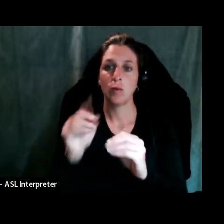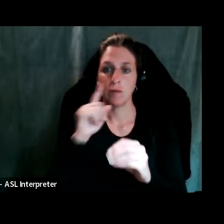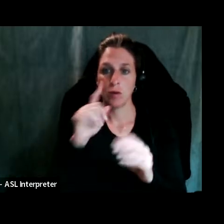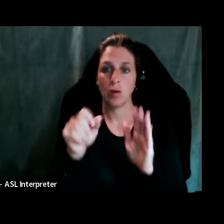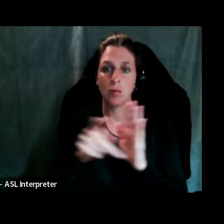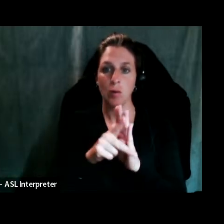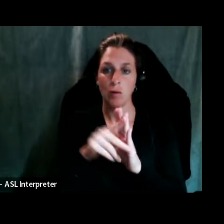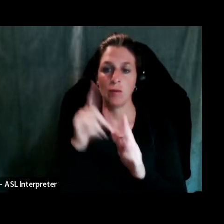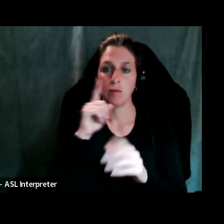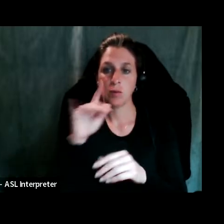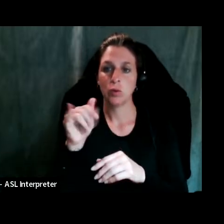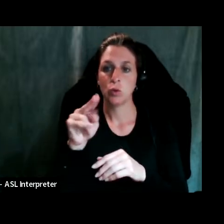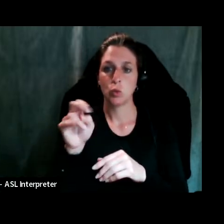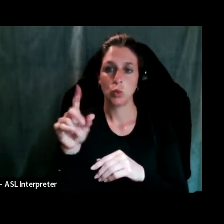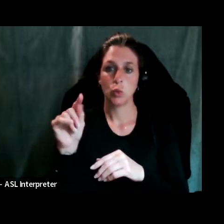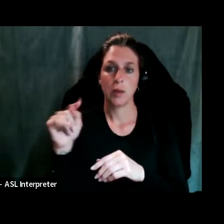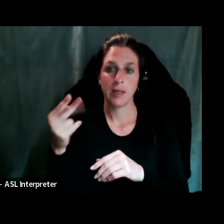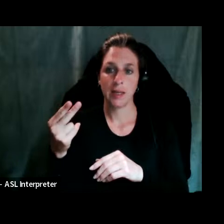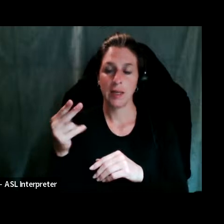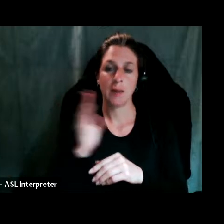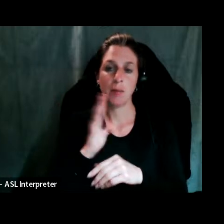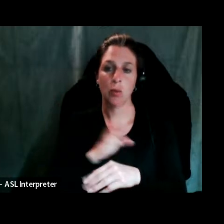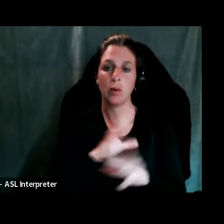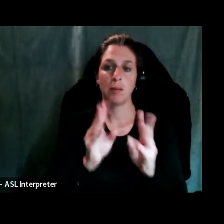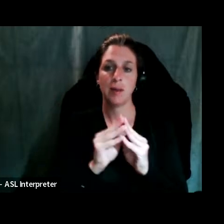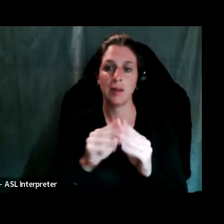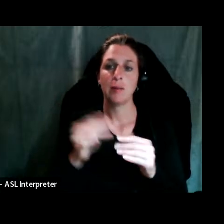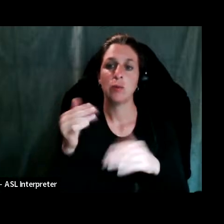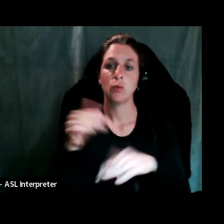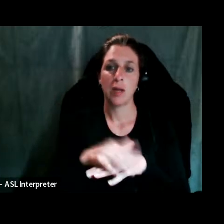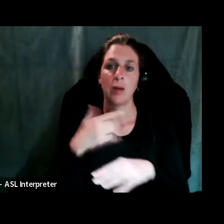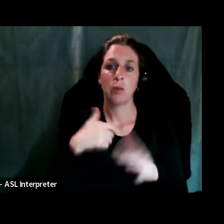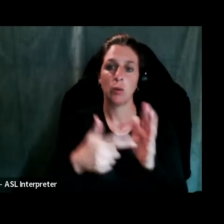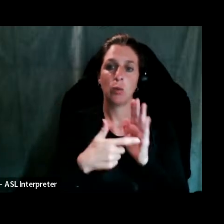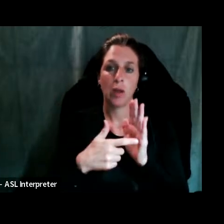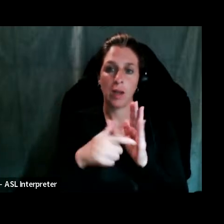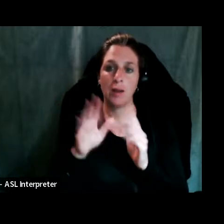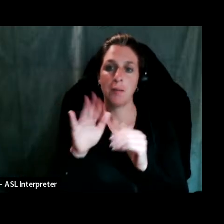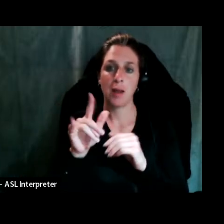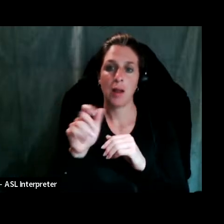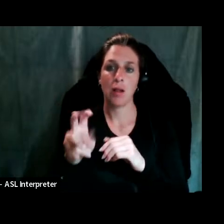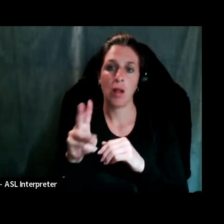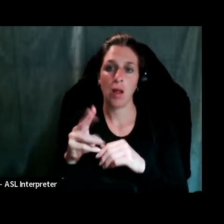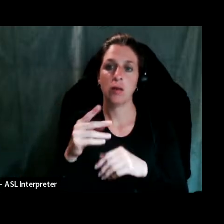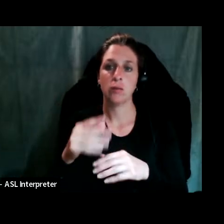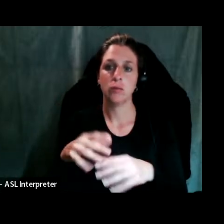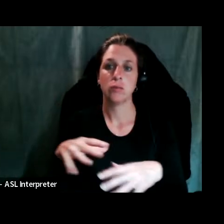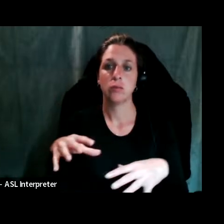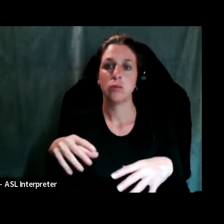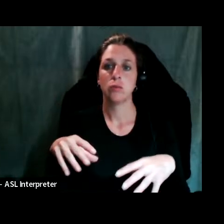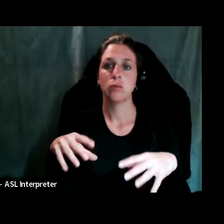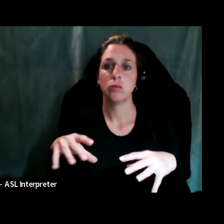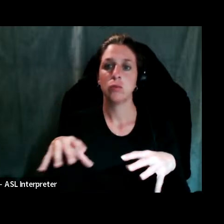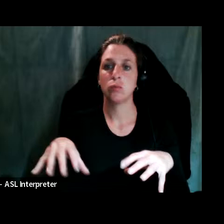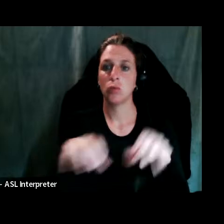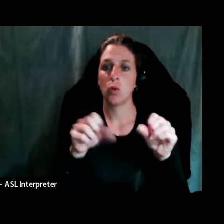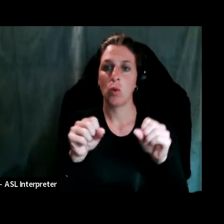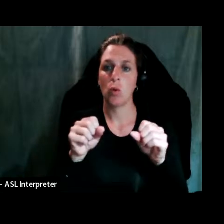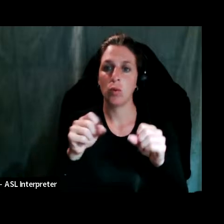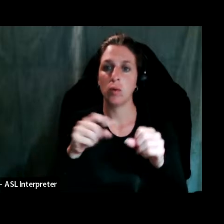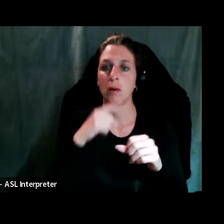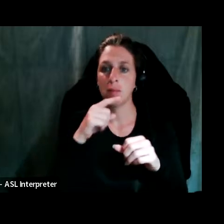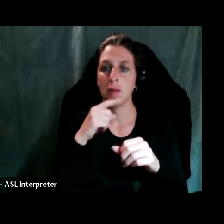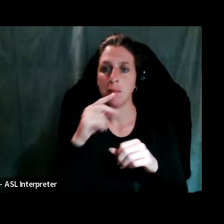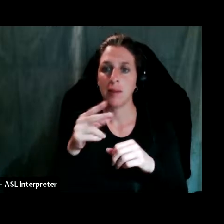June 20th board meeting, but tonight we're required by law to hold a public hearing. So I'm happy to support you with that if you'd like,